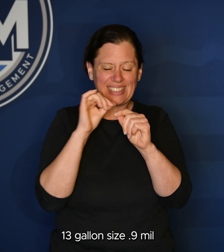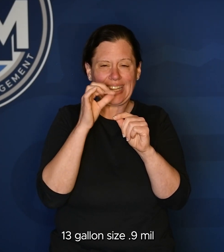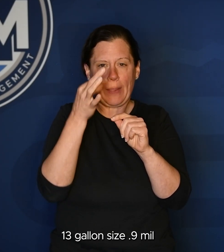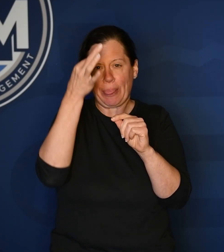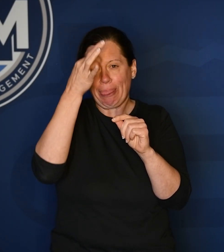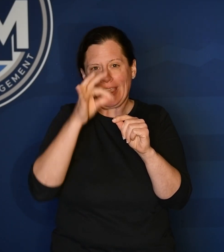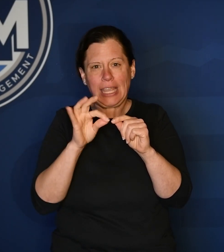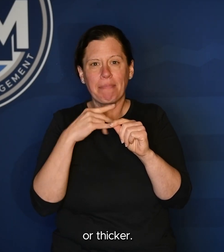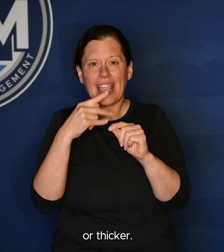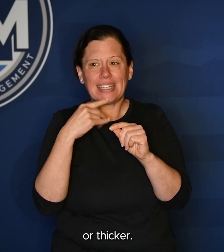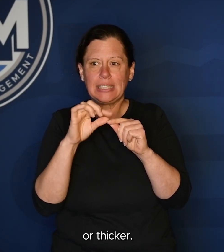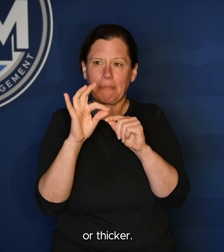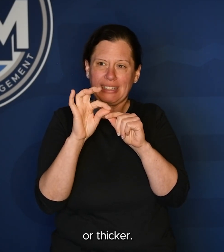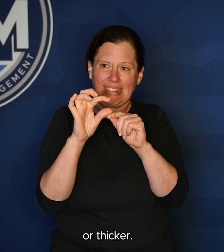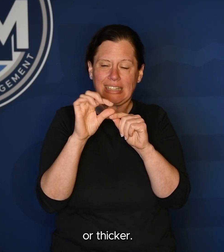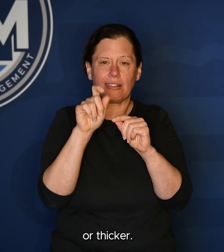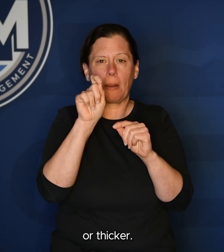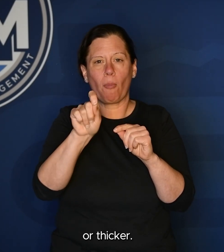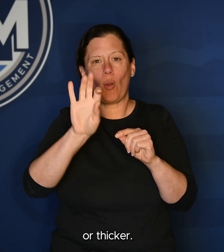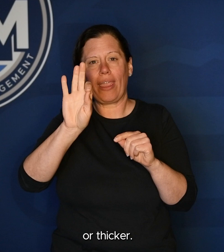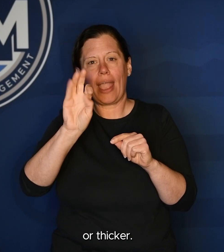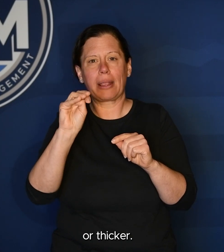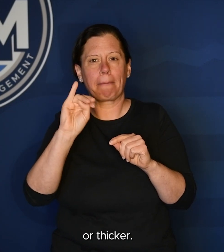0.9 mil or thicker.